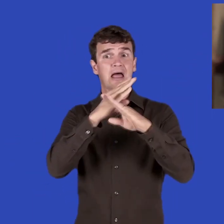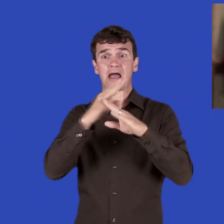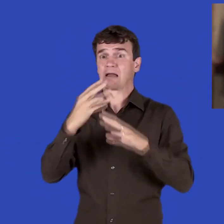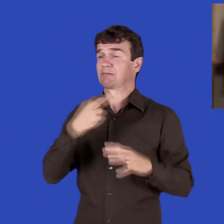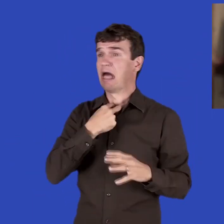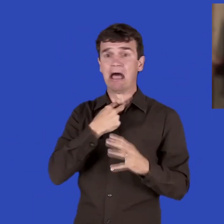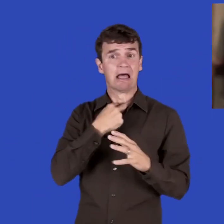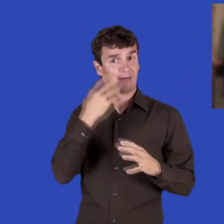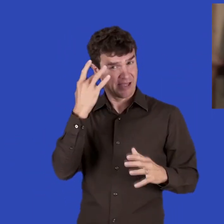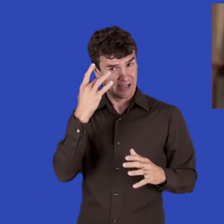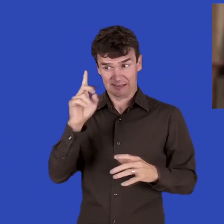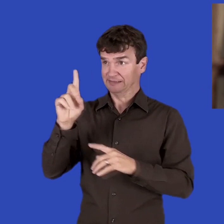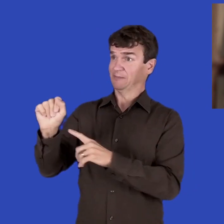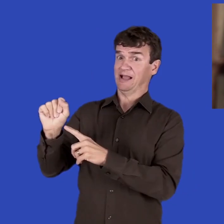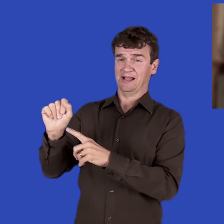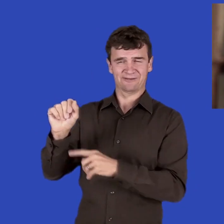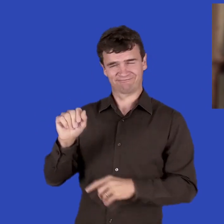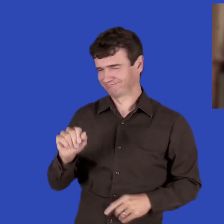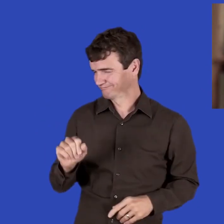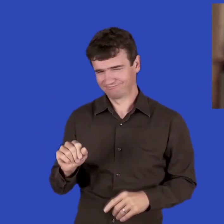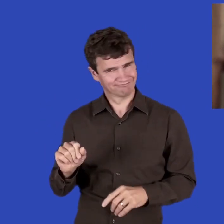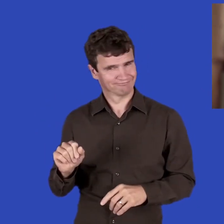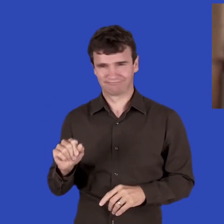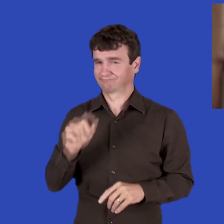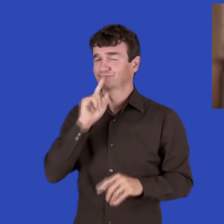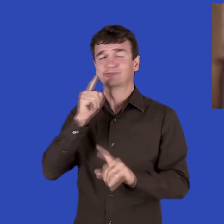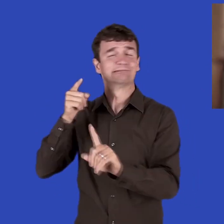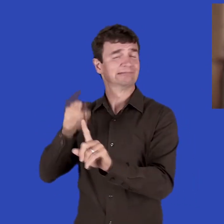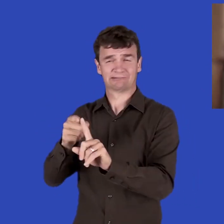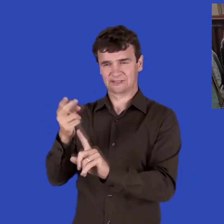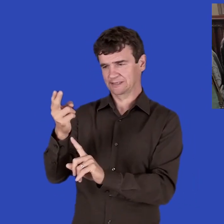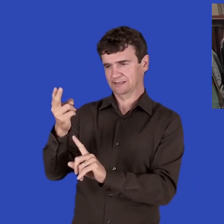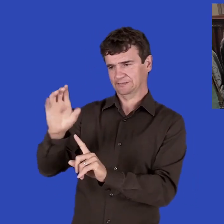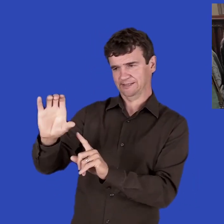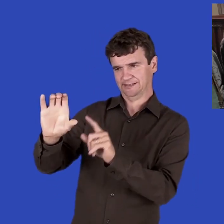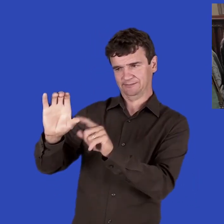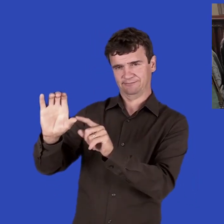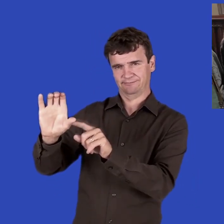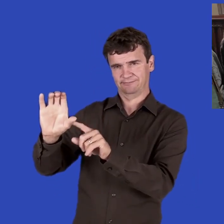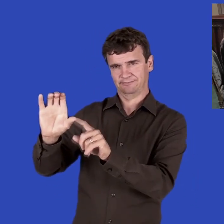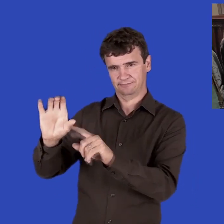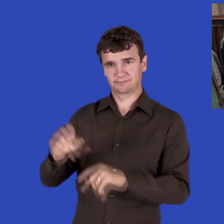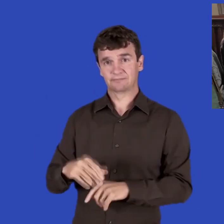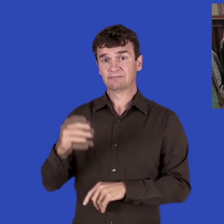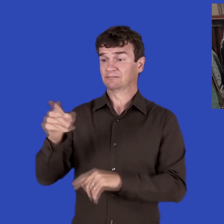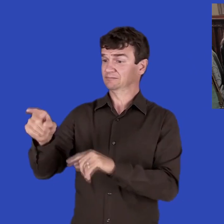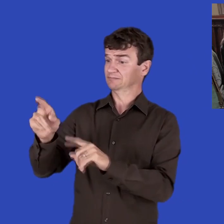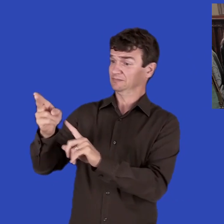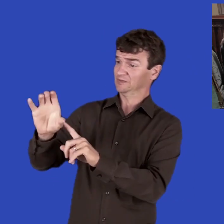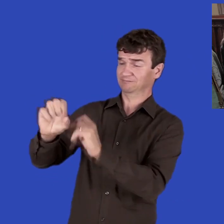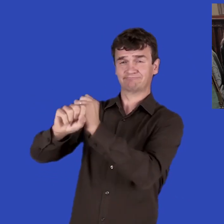disabilities find ways of overcoming them and being functioning members of society. The barrier does not